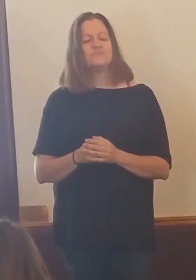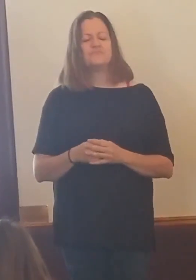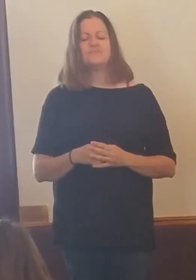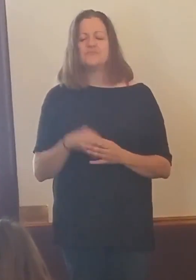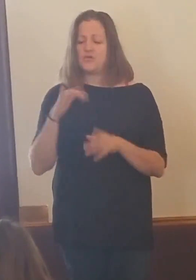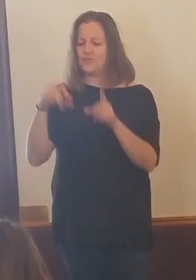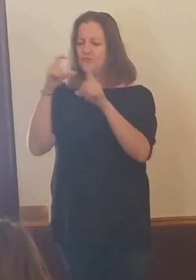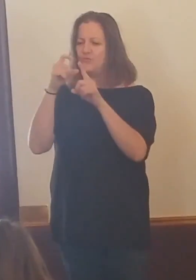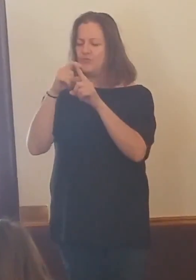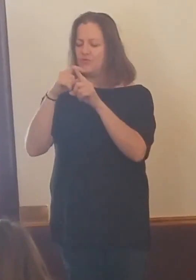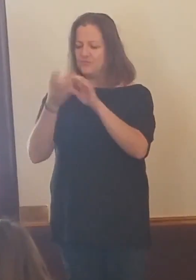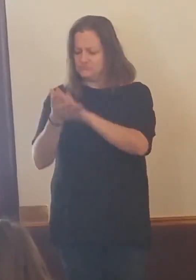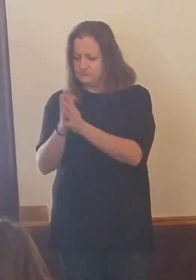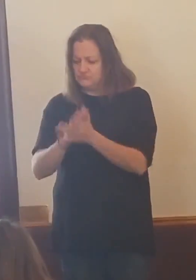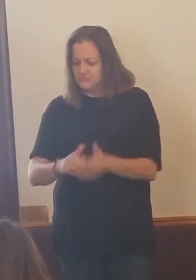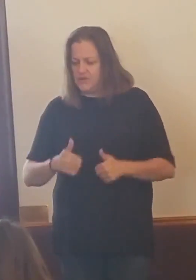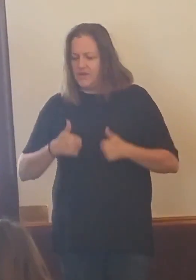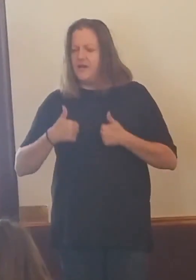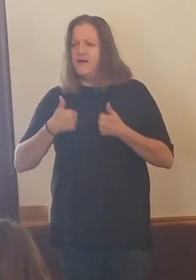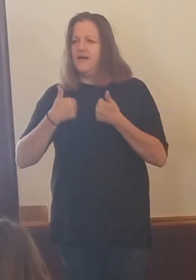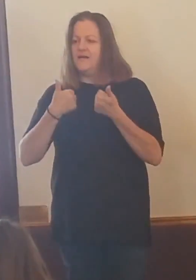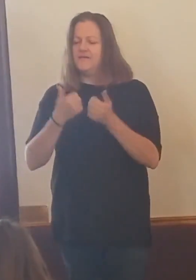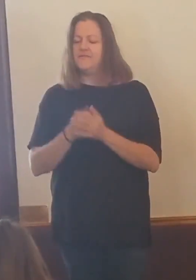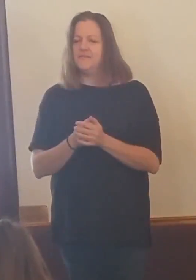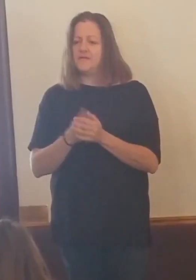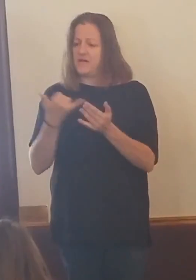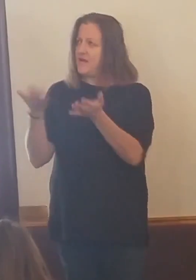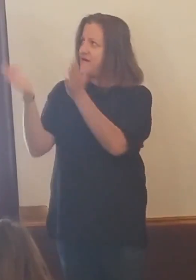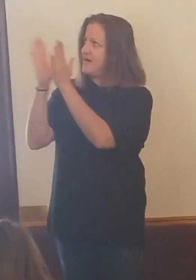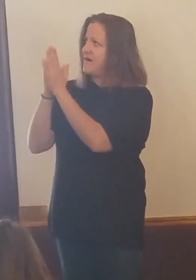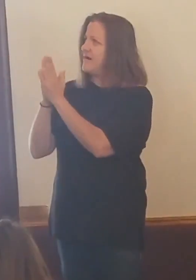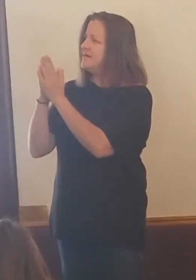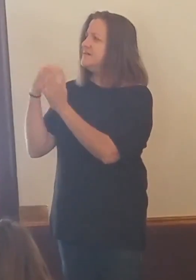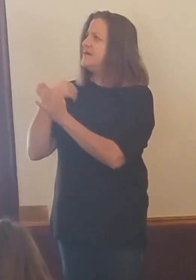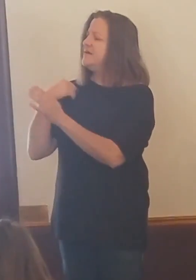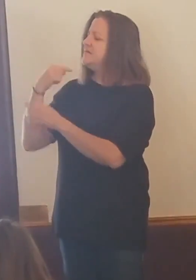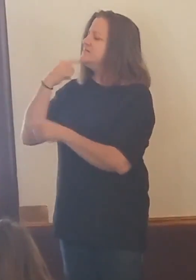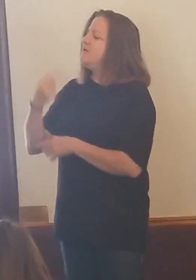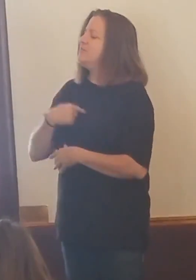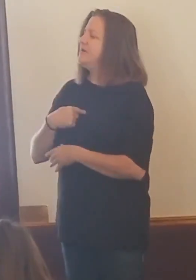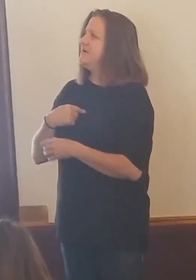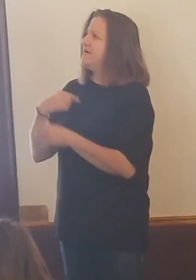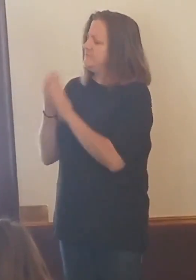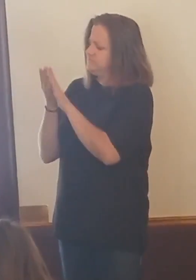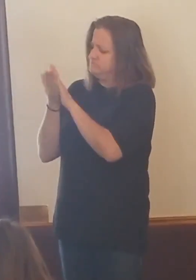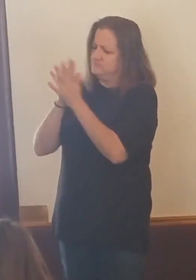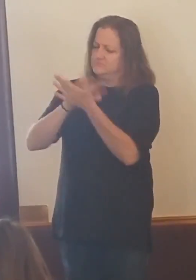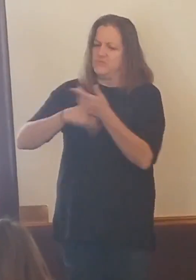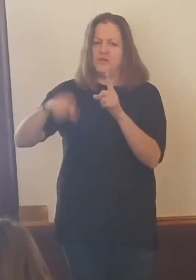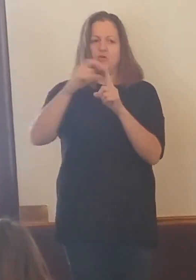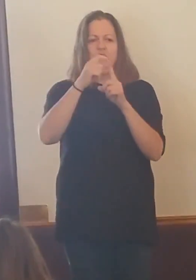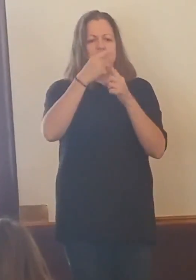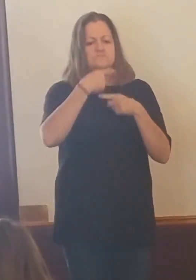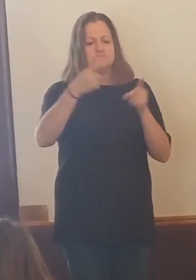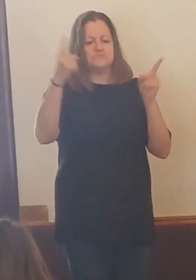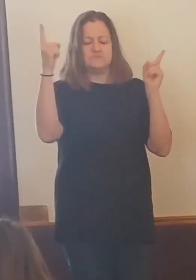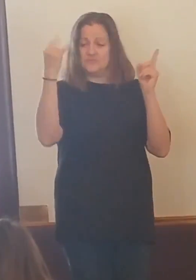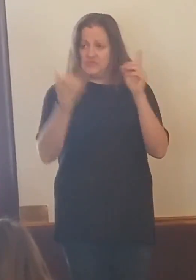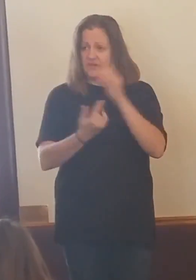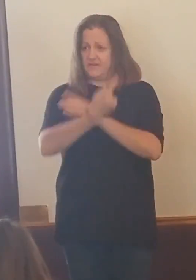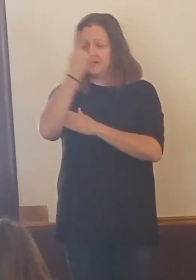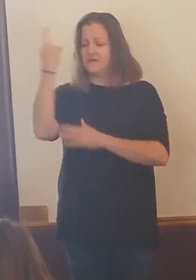Let these words come to life. And I ask now that you would touch my lips of clay and mold them into the words that need to be spoken this